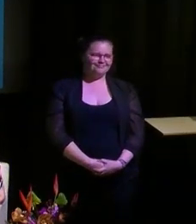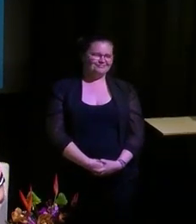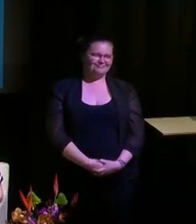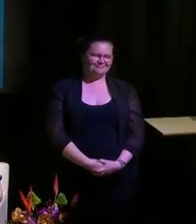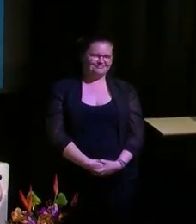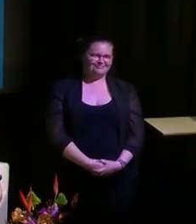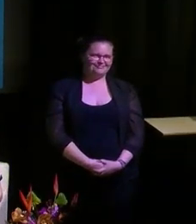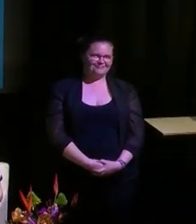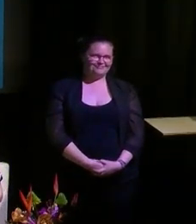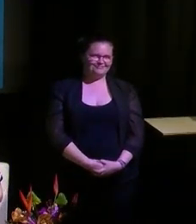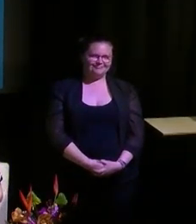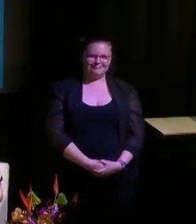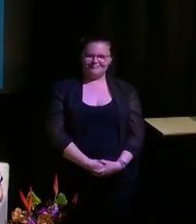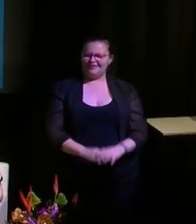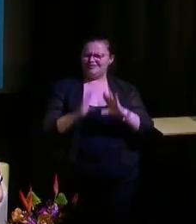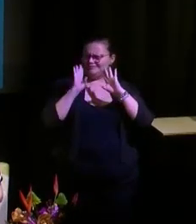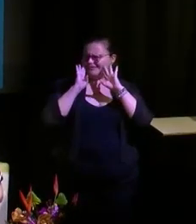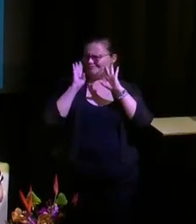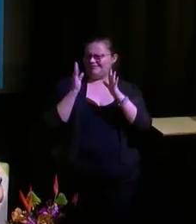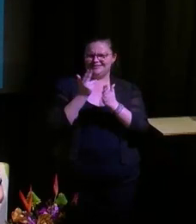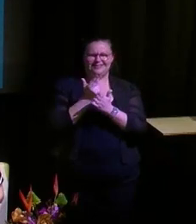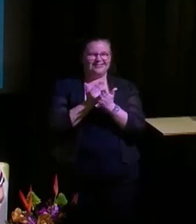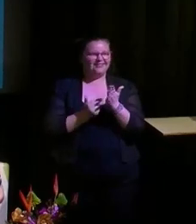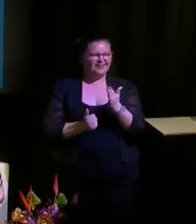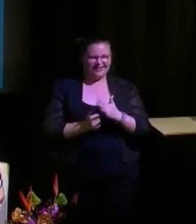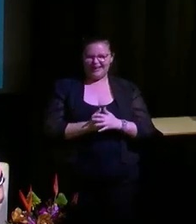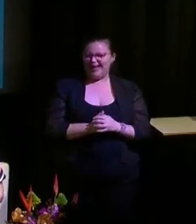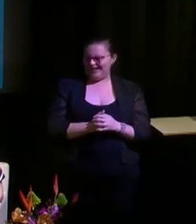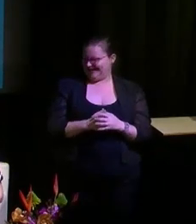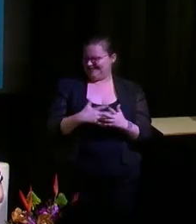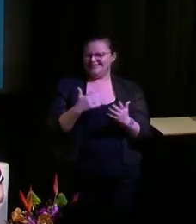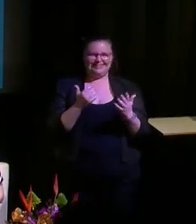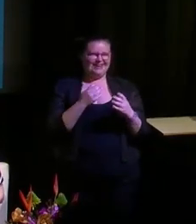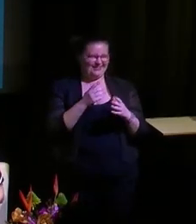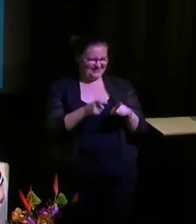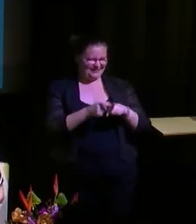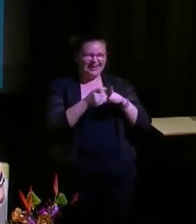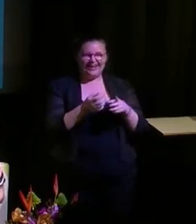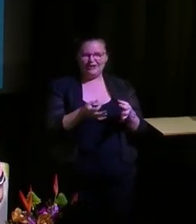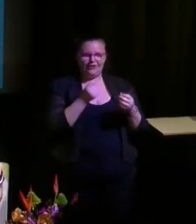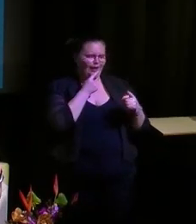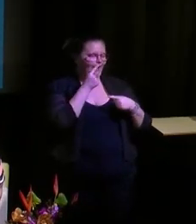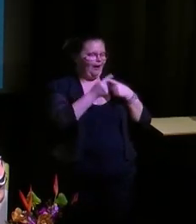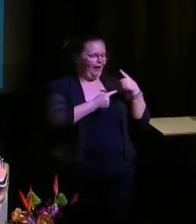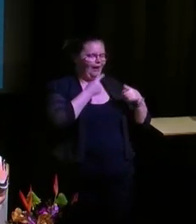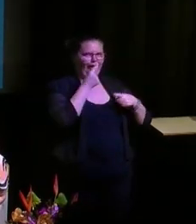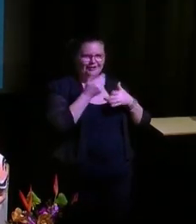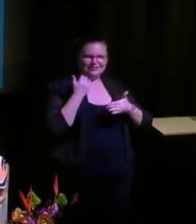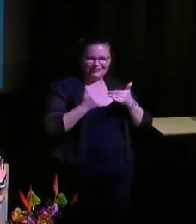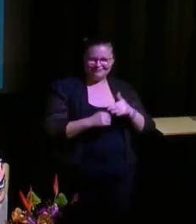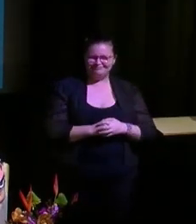Thanks. Such incredible artists and women, so it's hard not to have long biographies. So I wanted to start